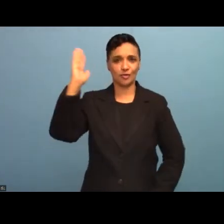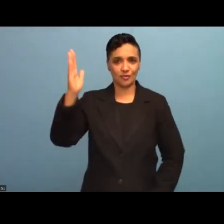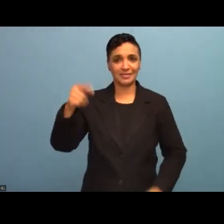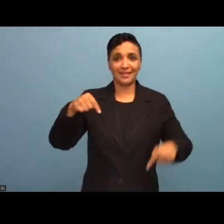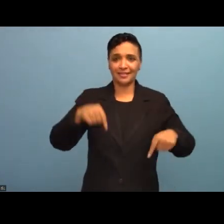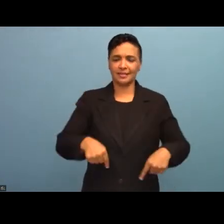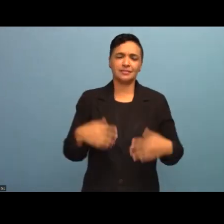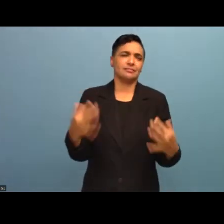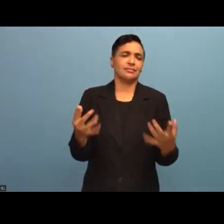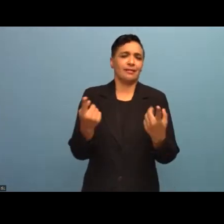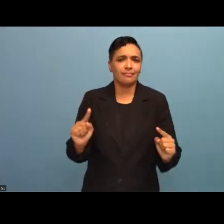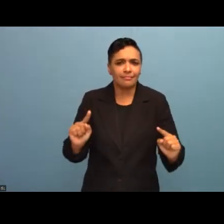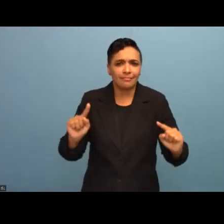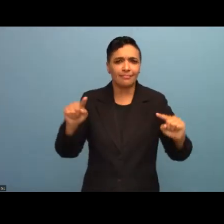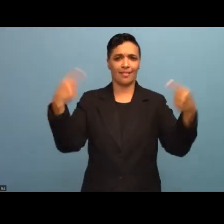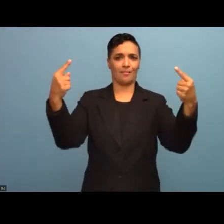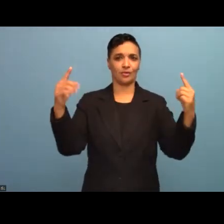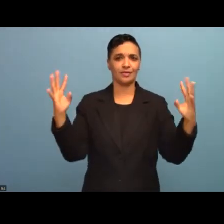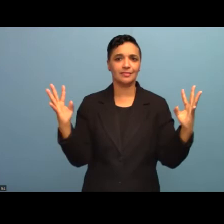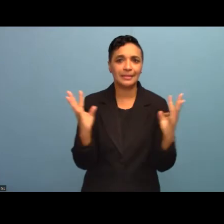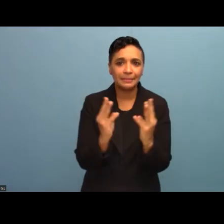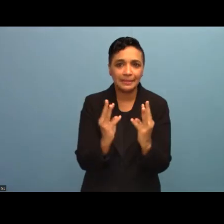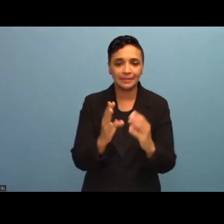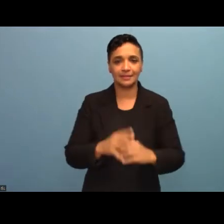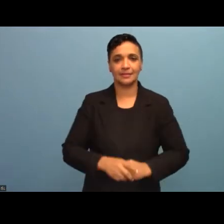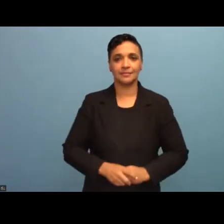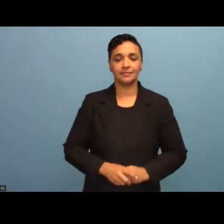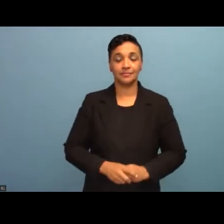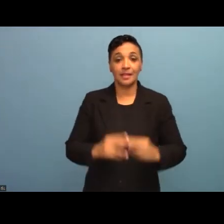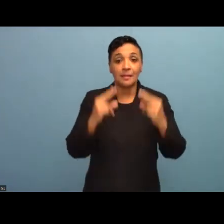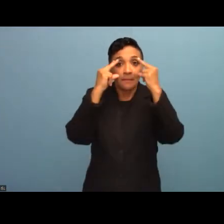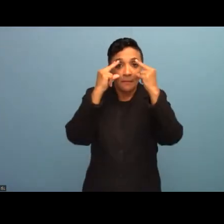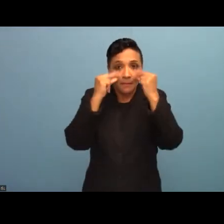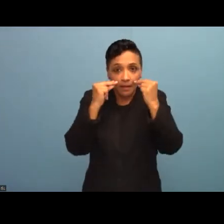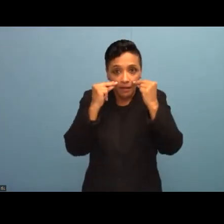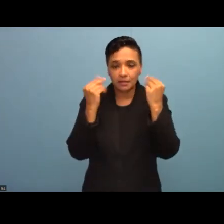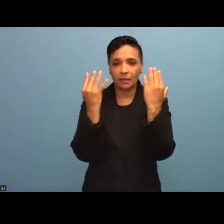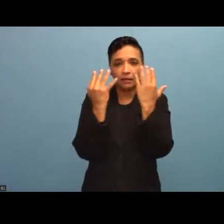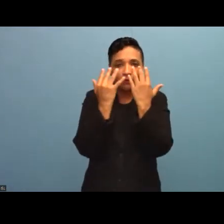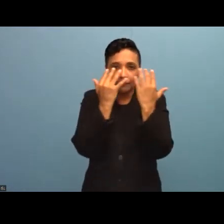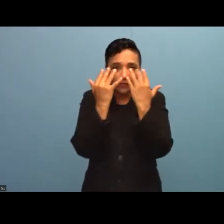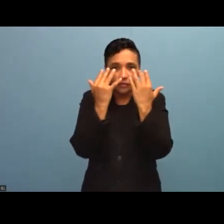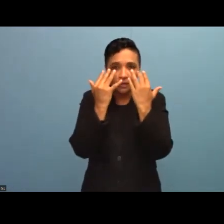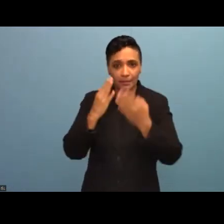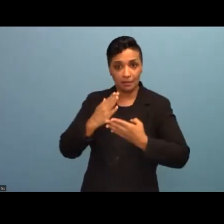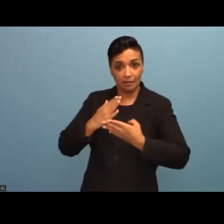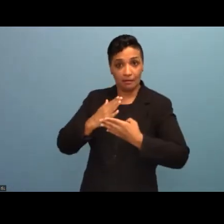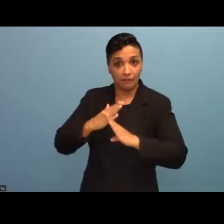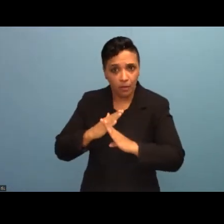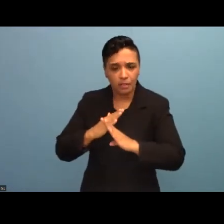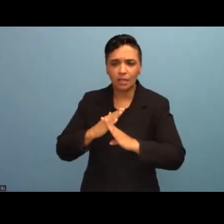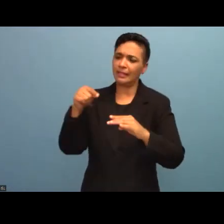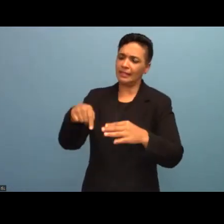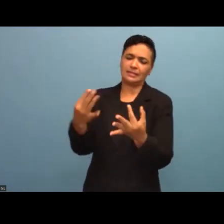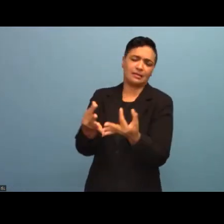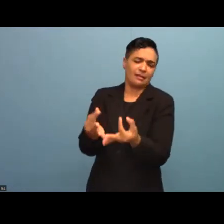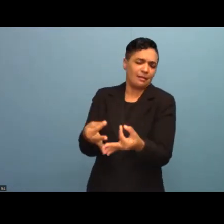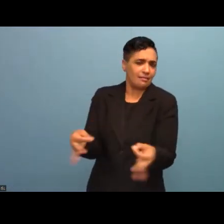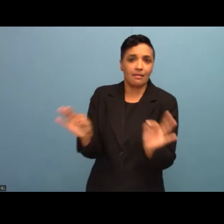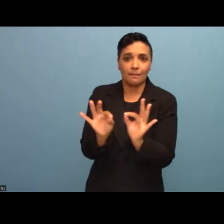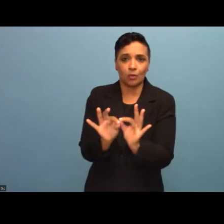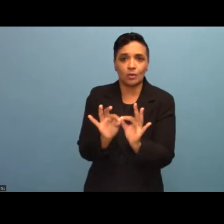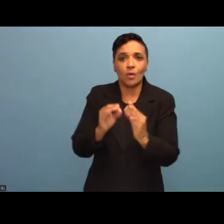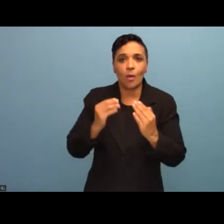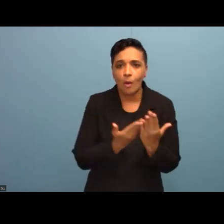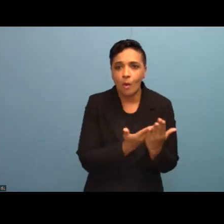forum. Preventing avoidable blindness and vision impairment is crucial for an individual's overall general